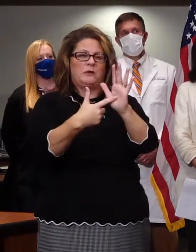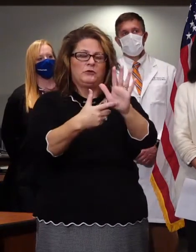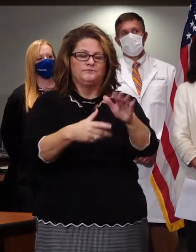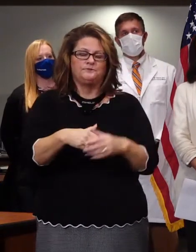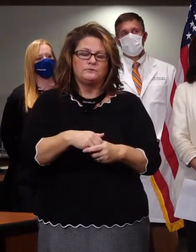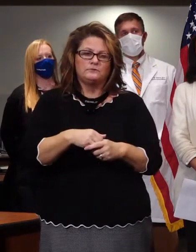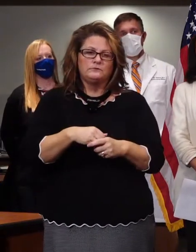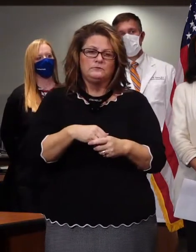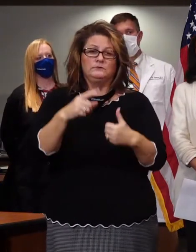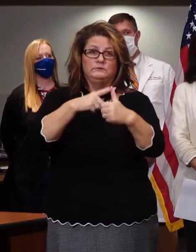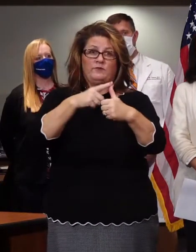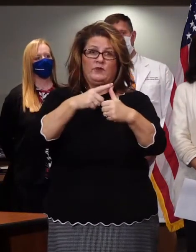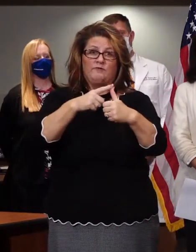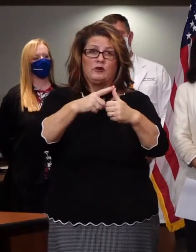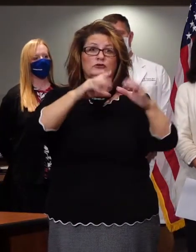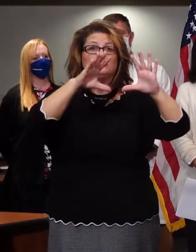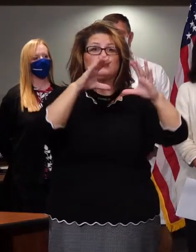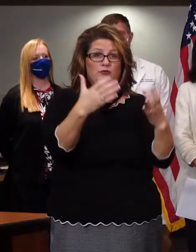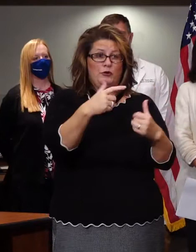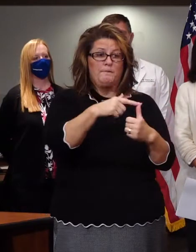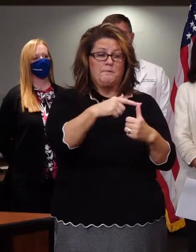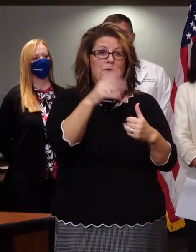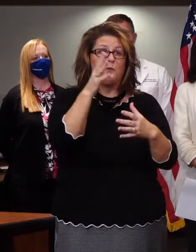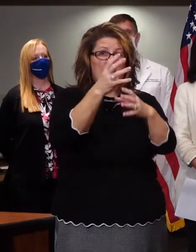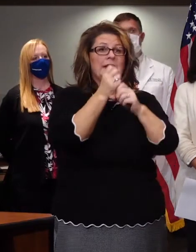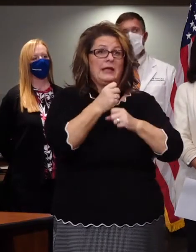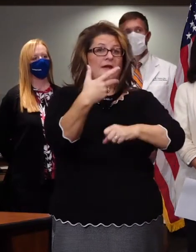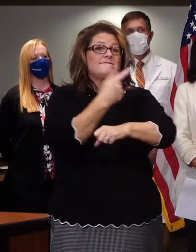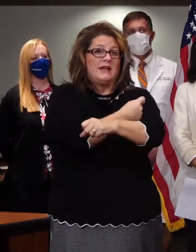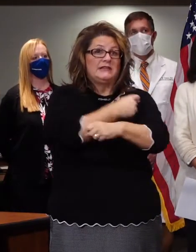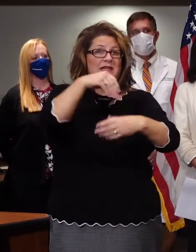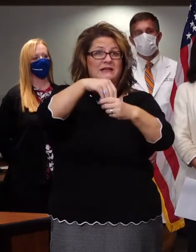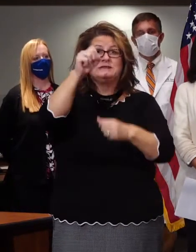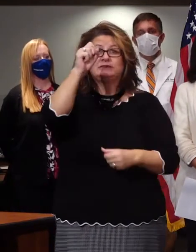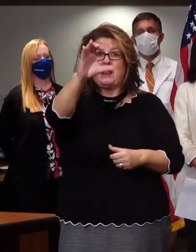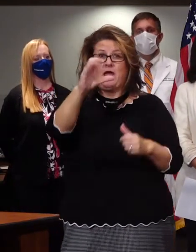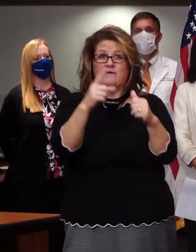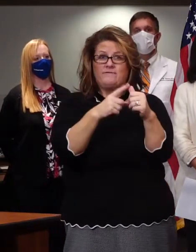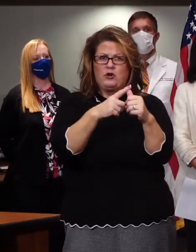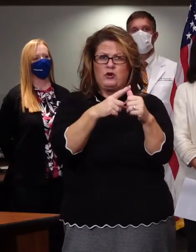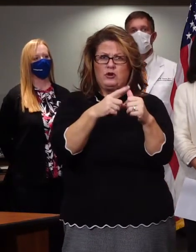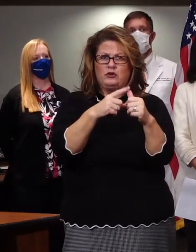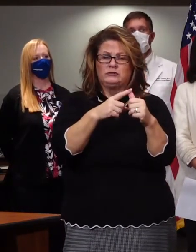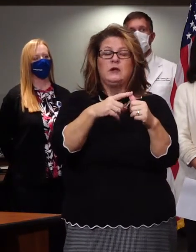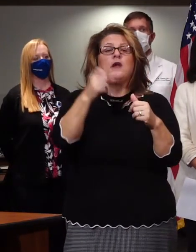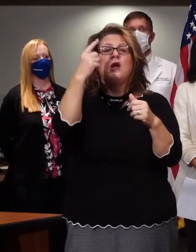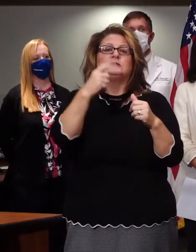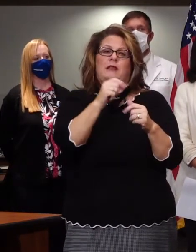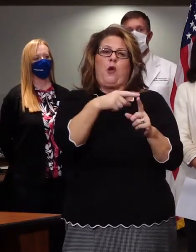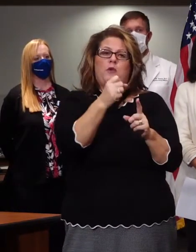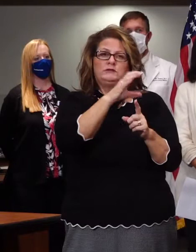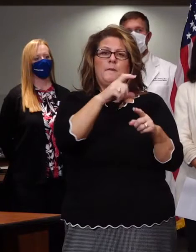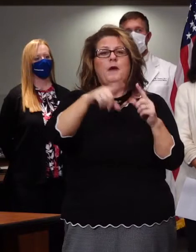are the example of the first group that will be receiving the vaccine in South Carolina and elsewhere according to the